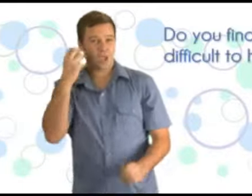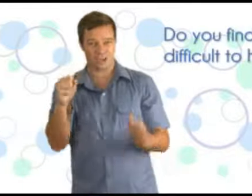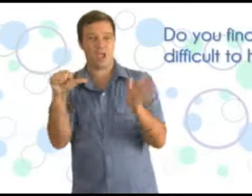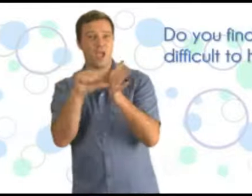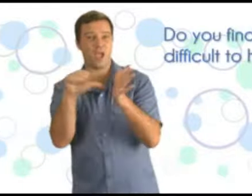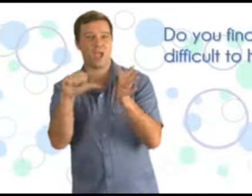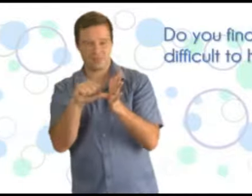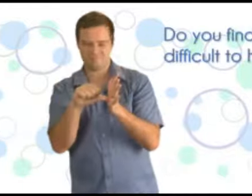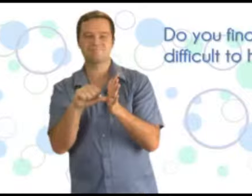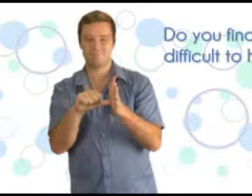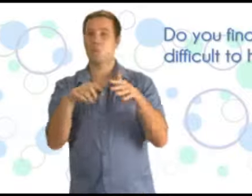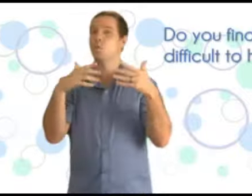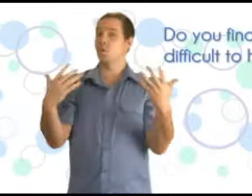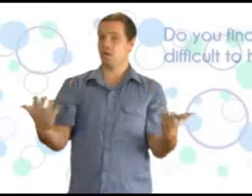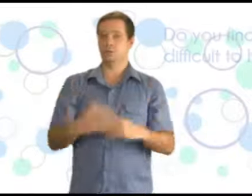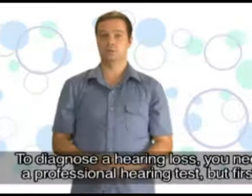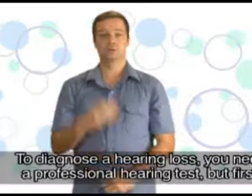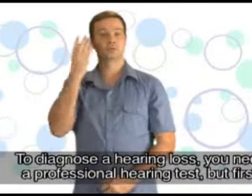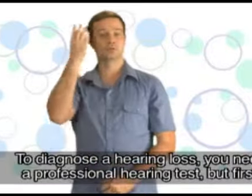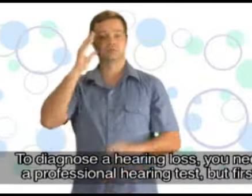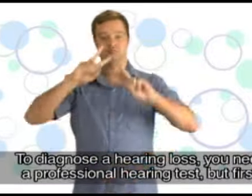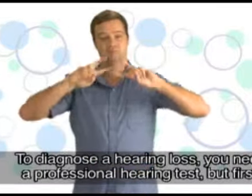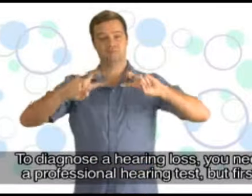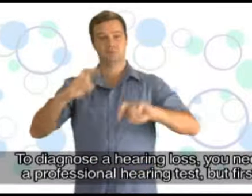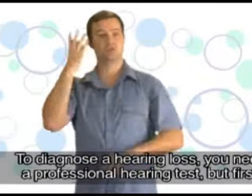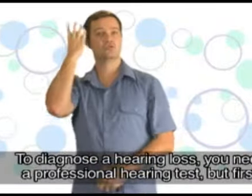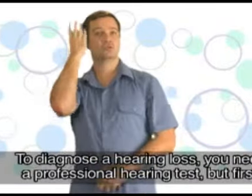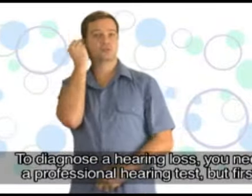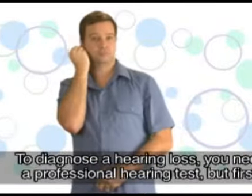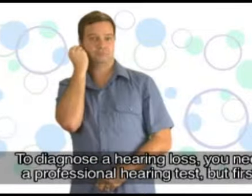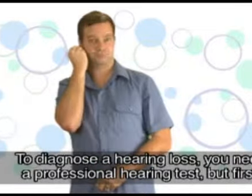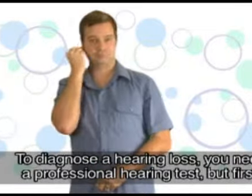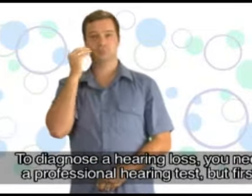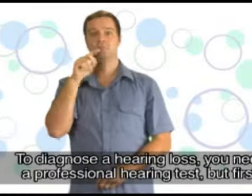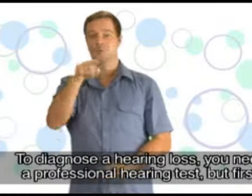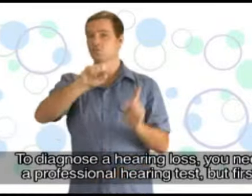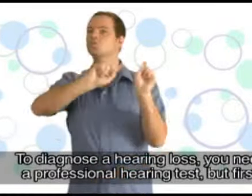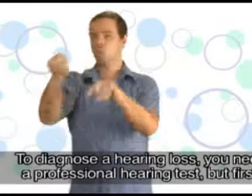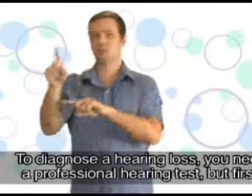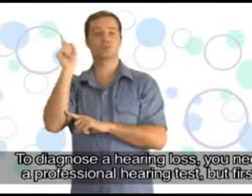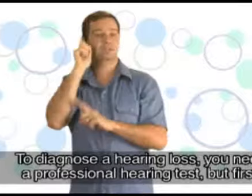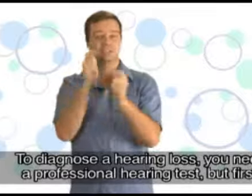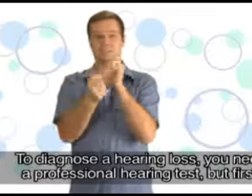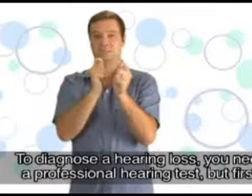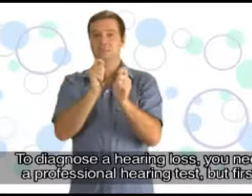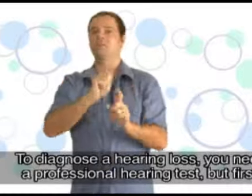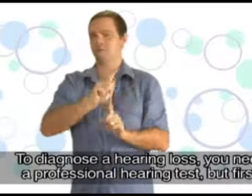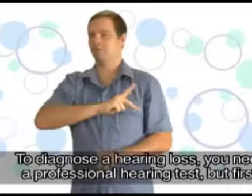Do you find it difficult to hear? To diagnose a hearing loss, you need a professional hearing test, but first,